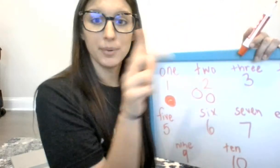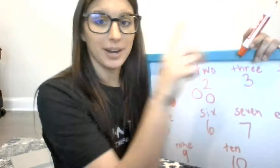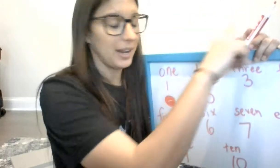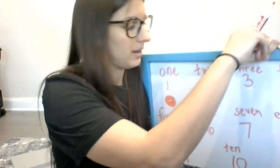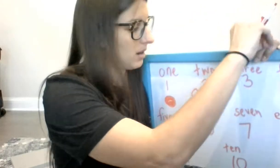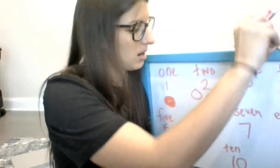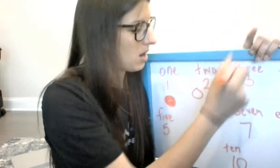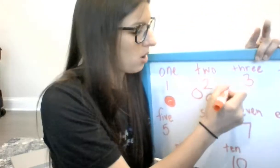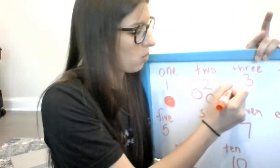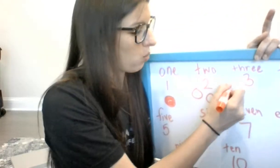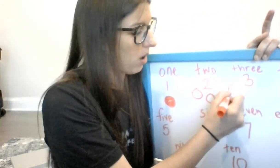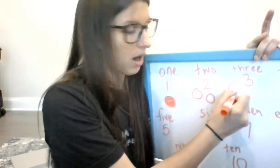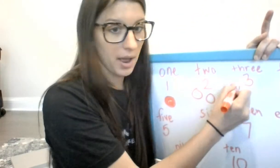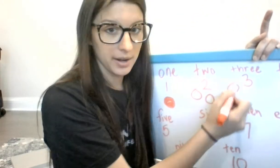3. 1,